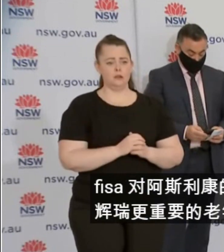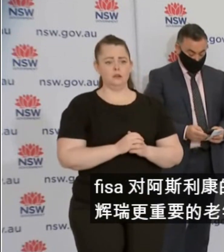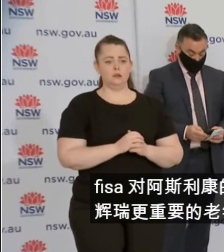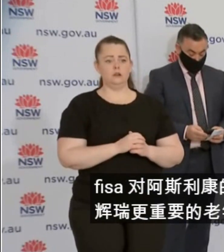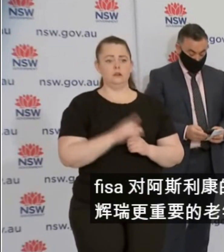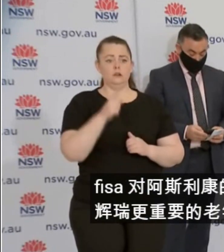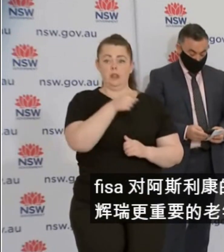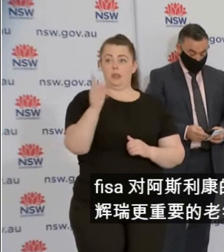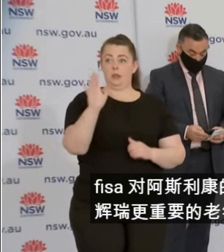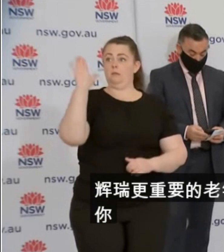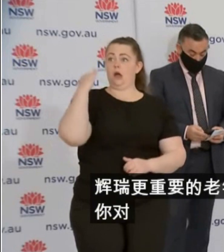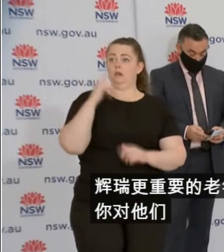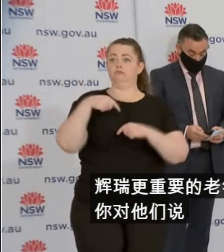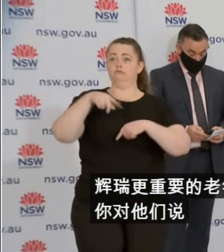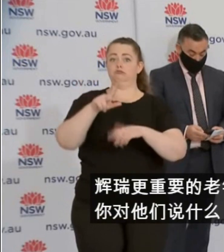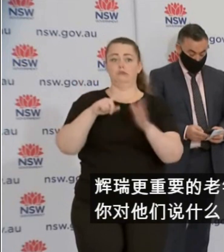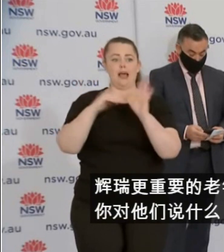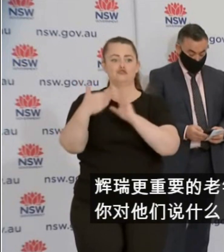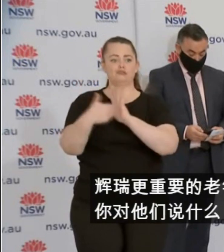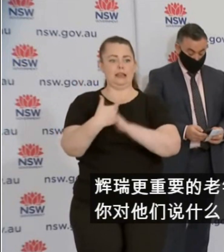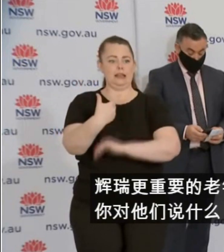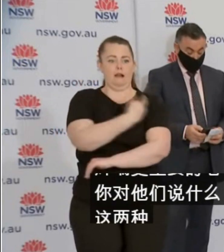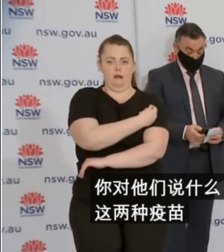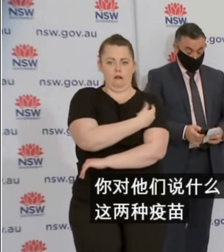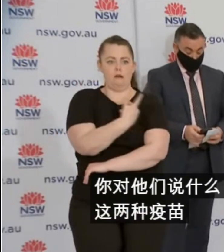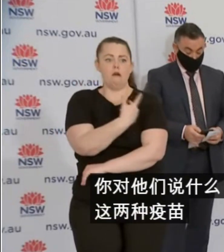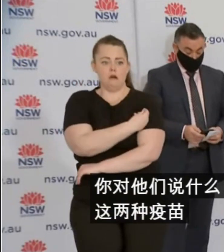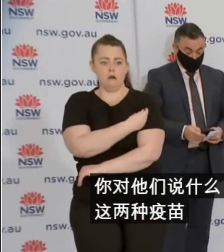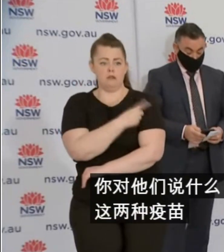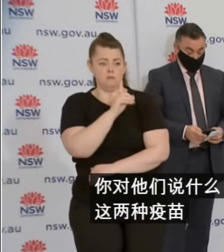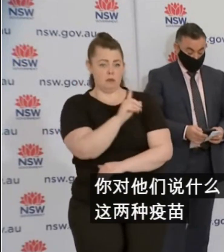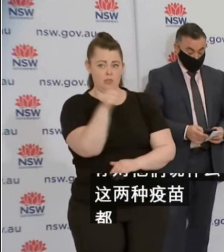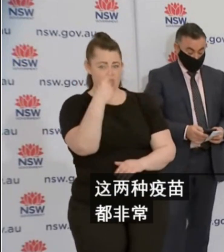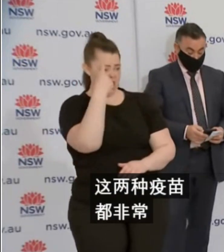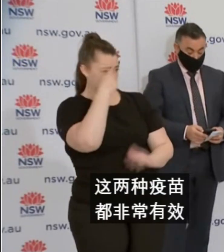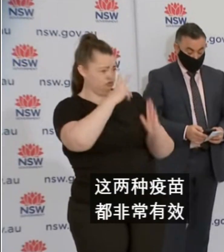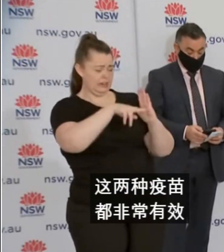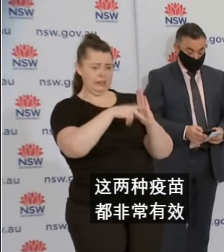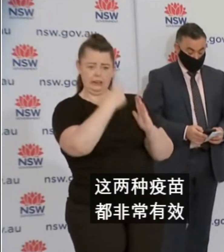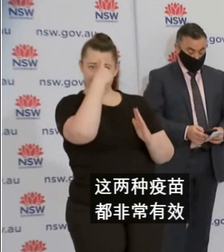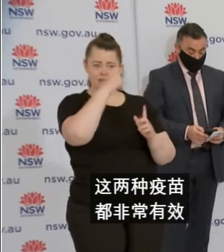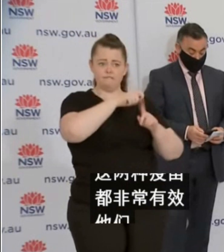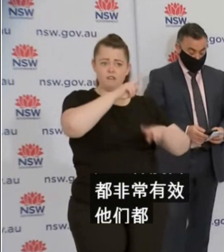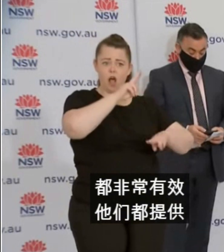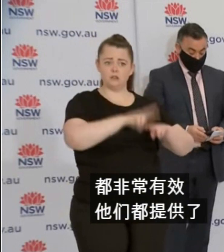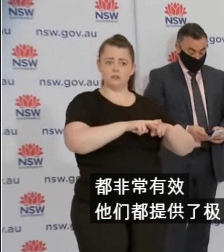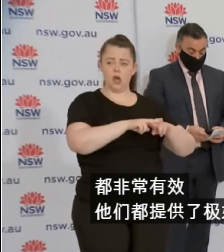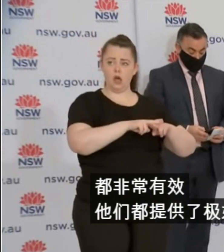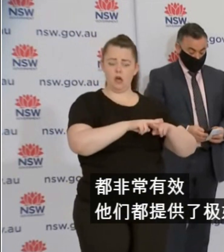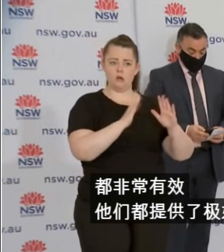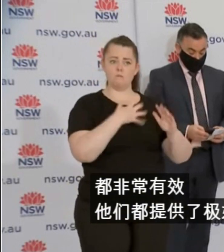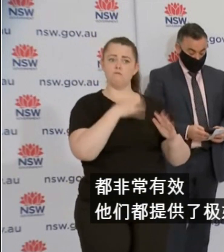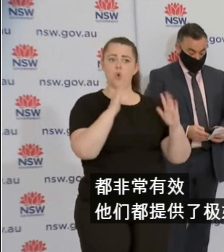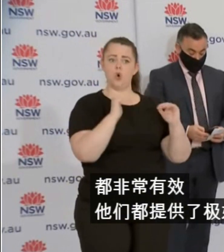is more effective? What would you say to them? Look, I think both vaccines are highly effective. They both